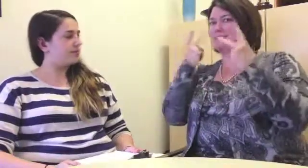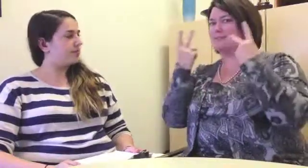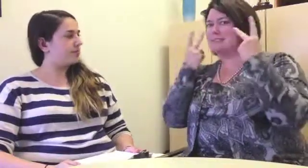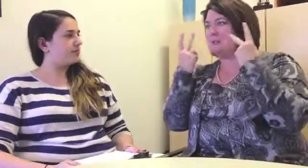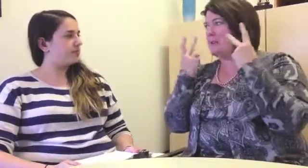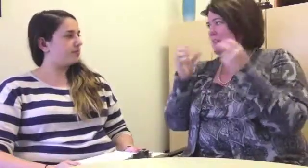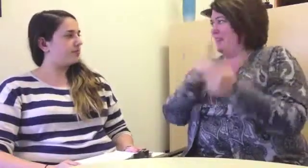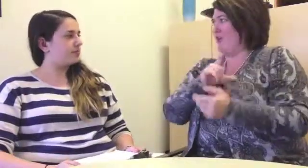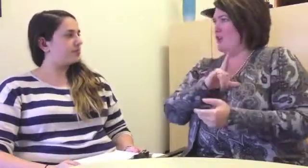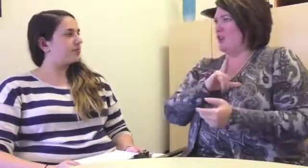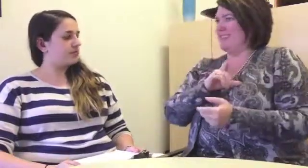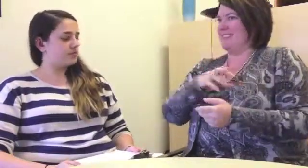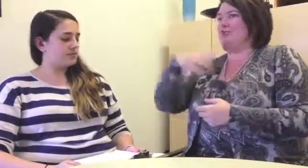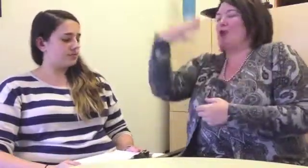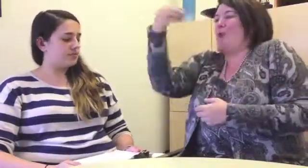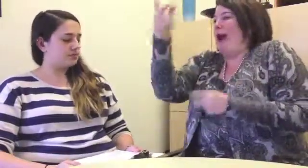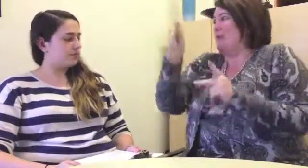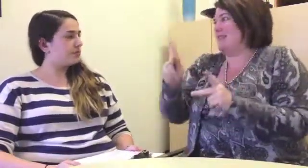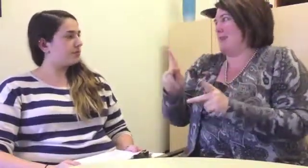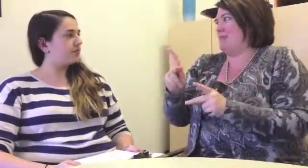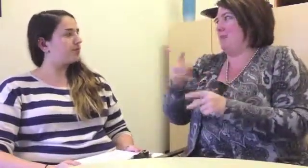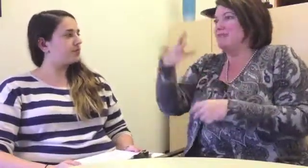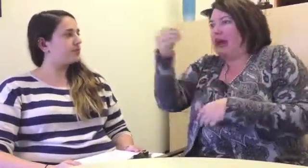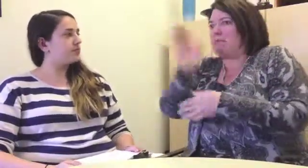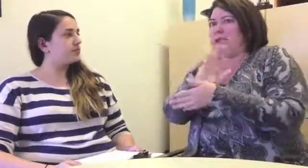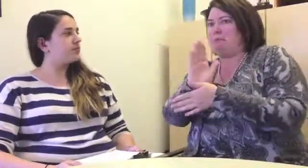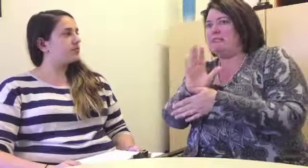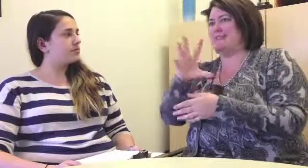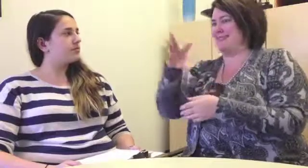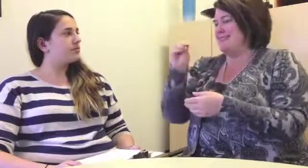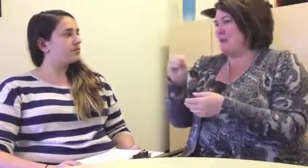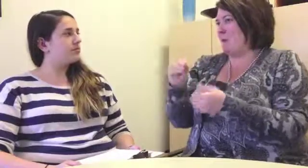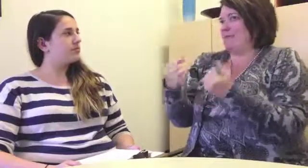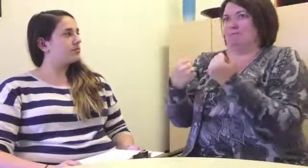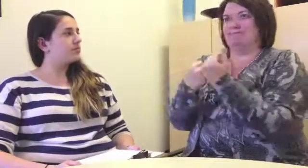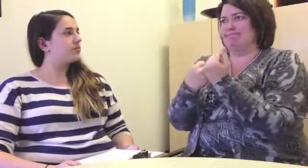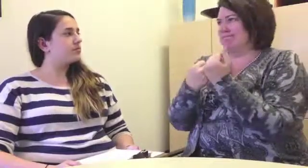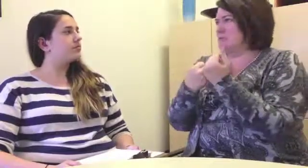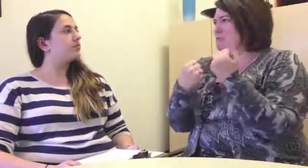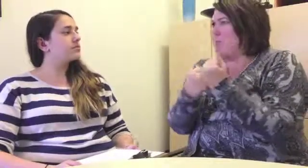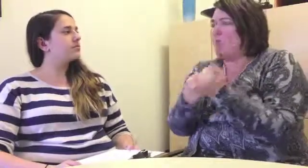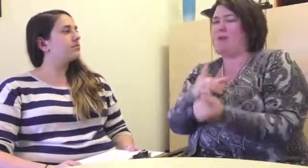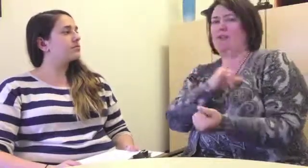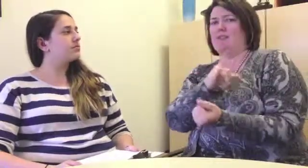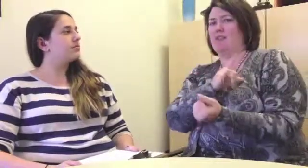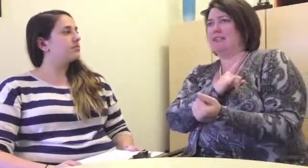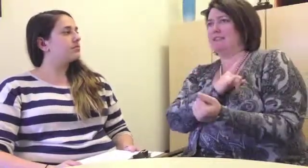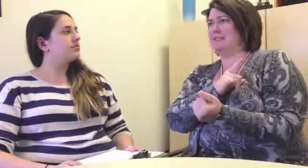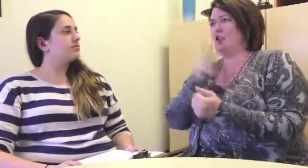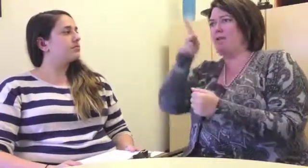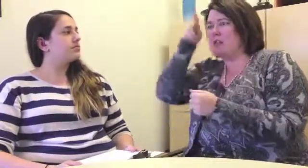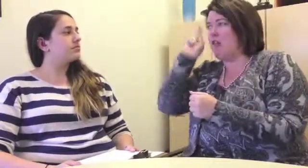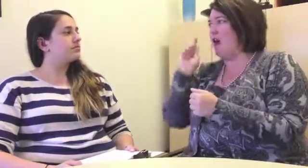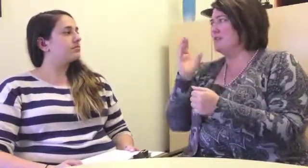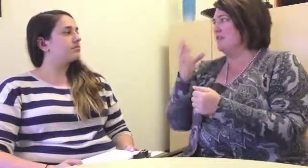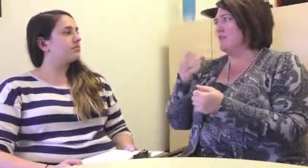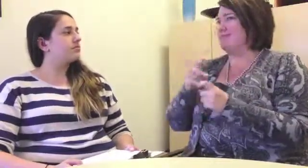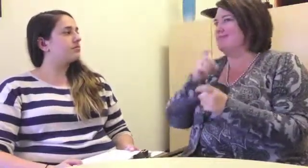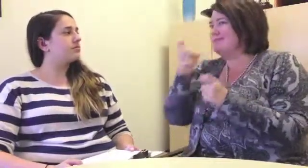there because we want to help the school raise money to become more visible to the community and organizations out